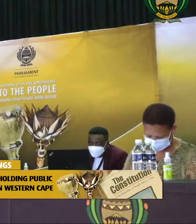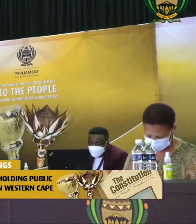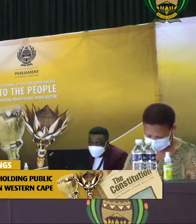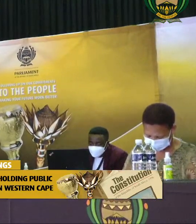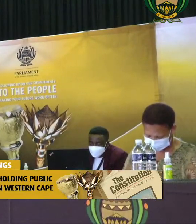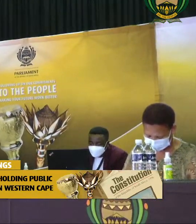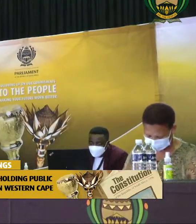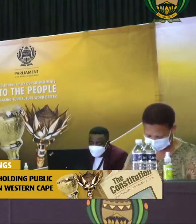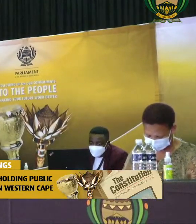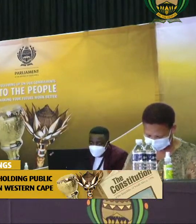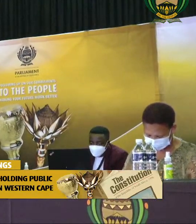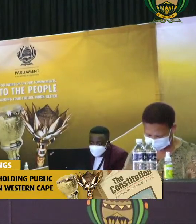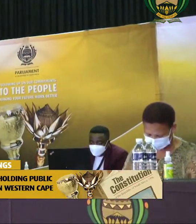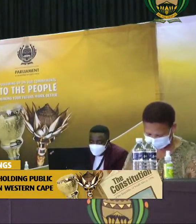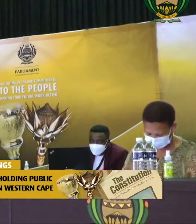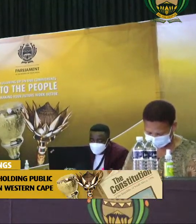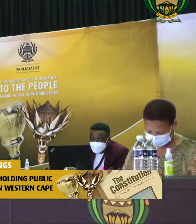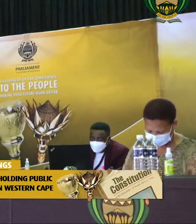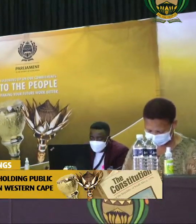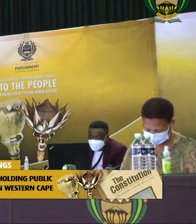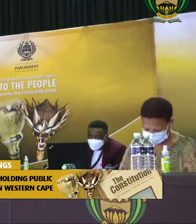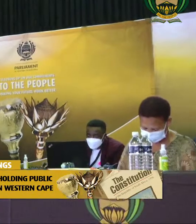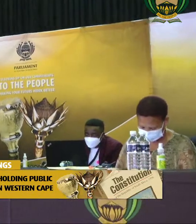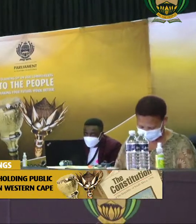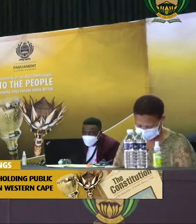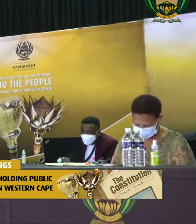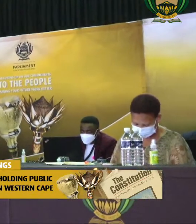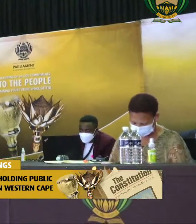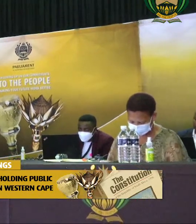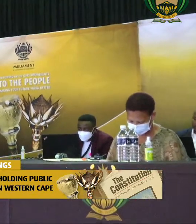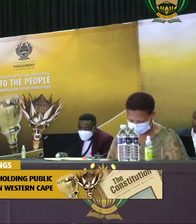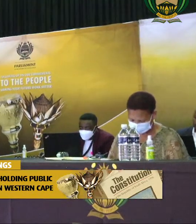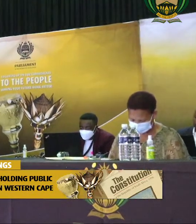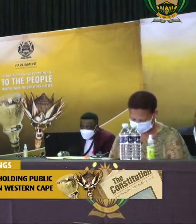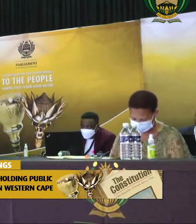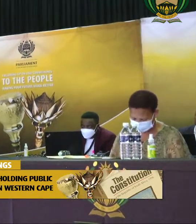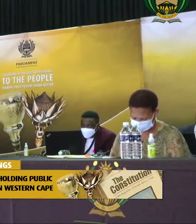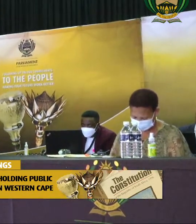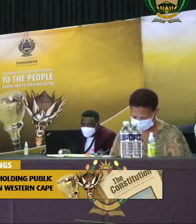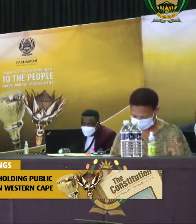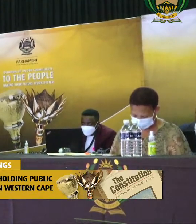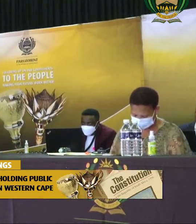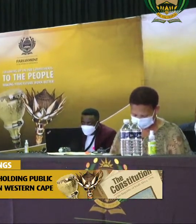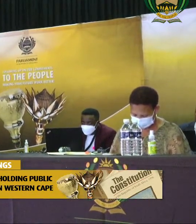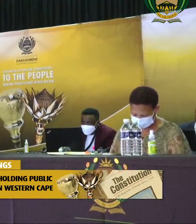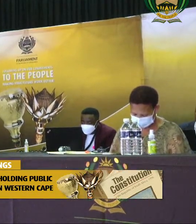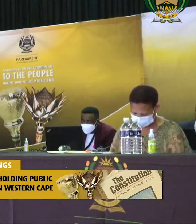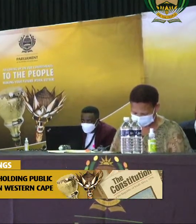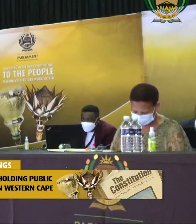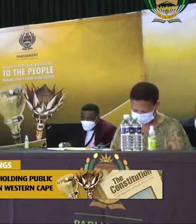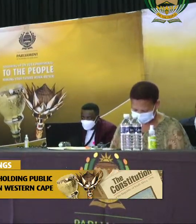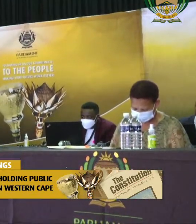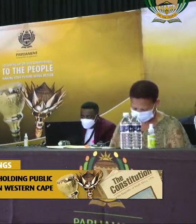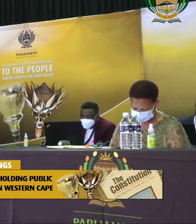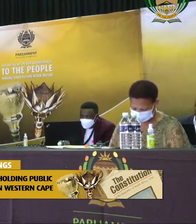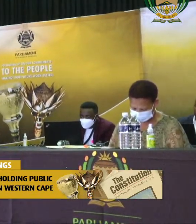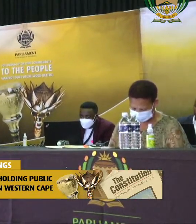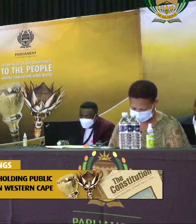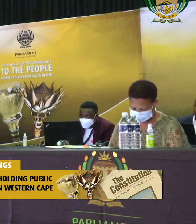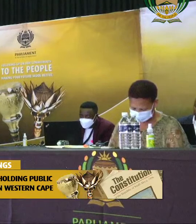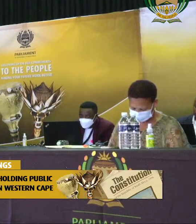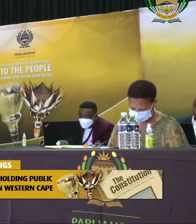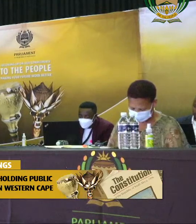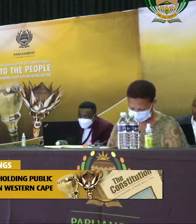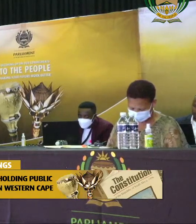party, individuals, the Royal House. They were